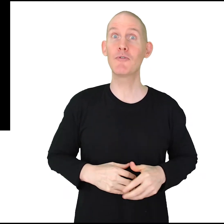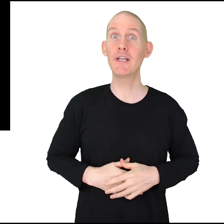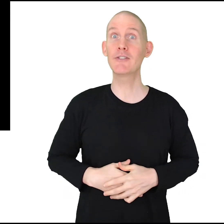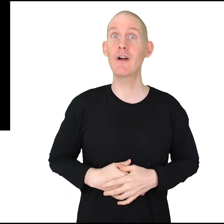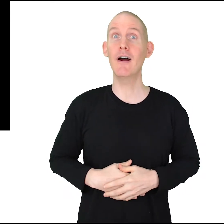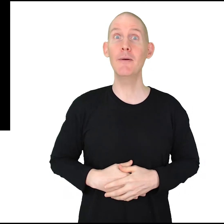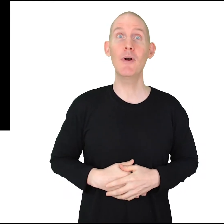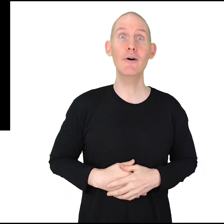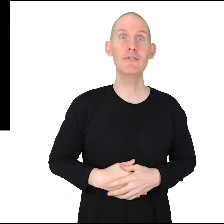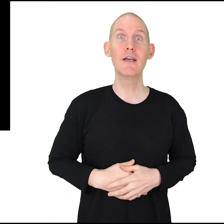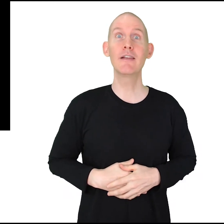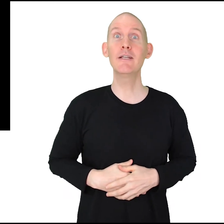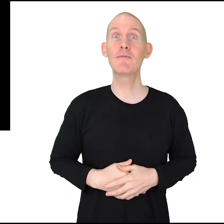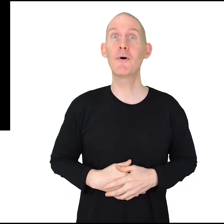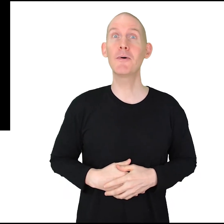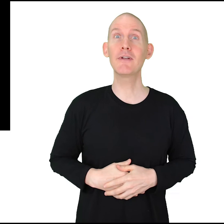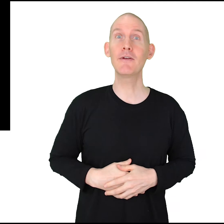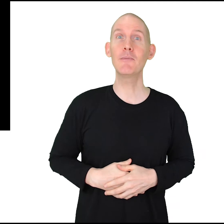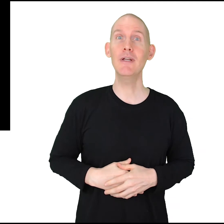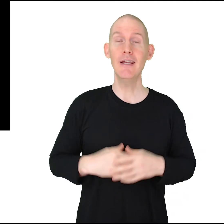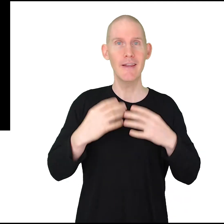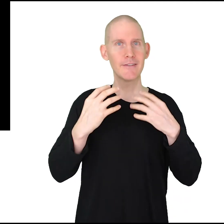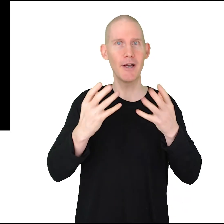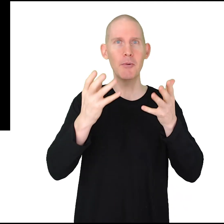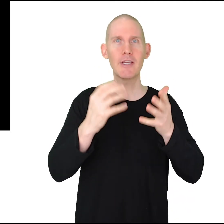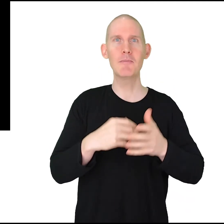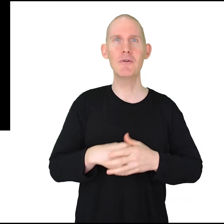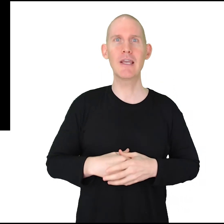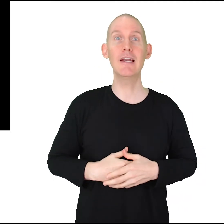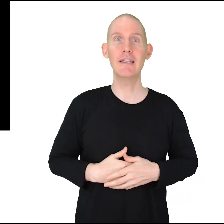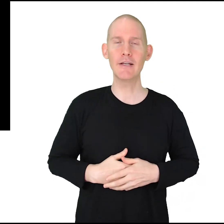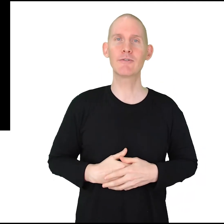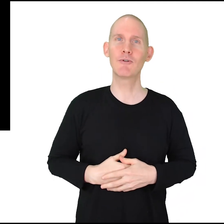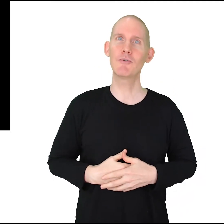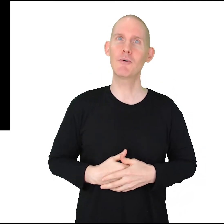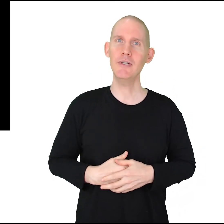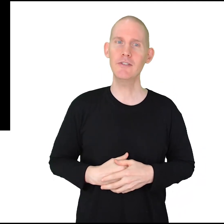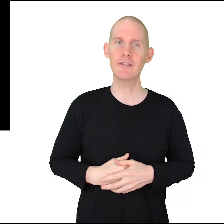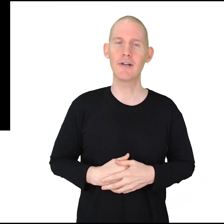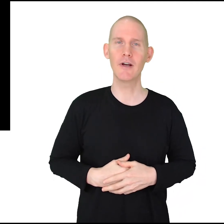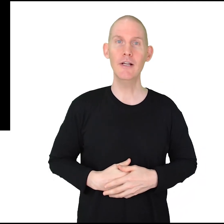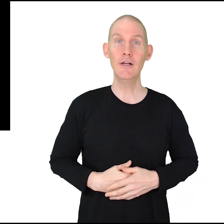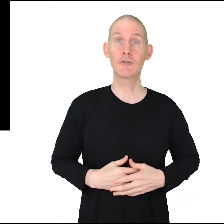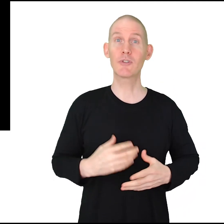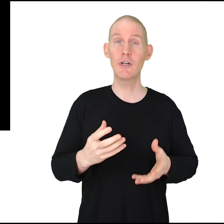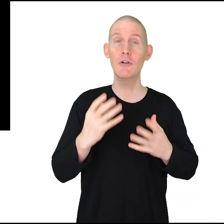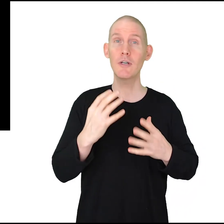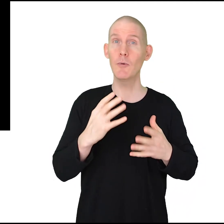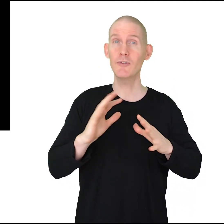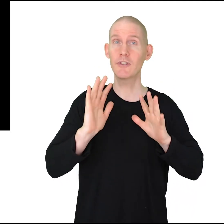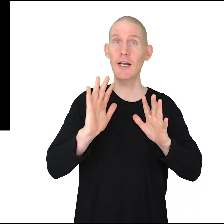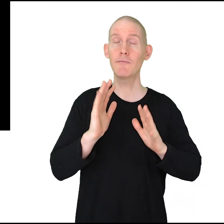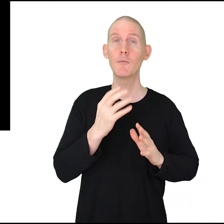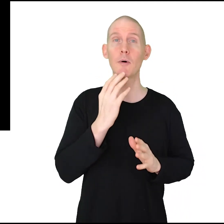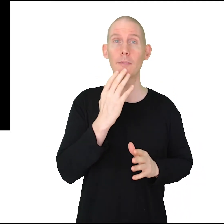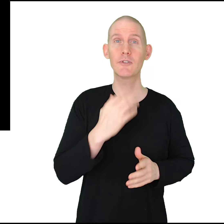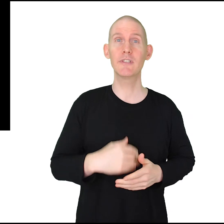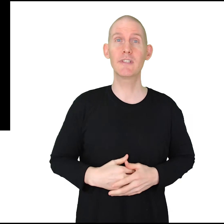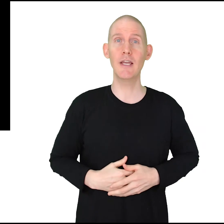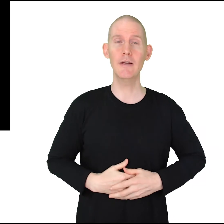your eyebrows, lean forward a little bit. That's how we communicate a yes/no question. All right. So it's going to look, I won't sign for a moment. I'm just going to say it. It's going